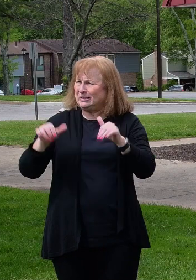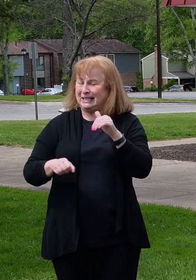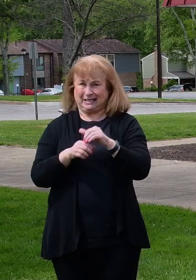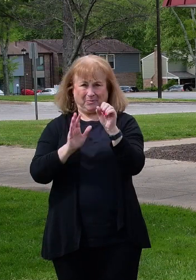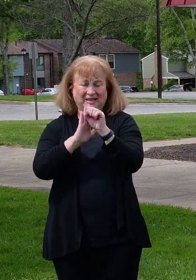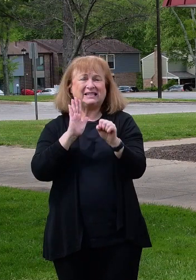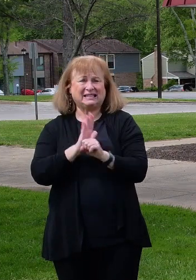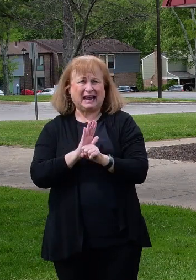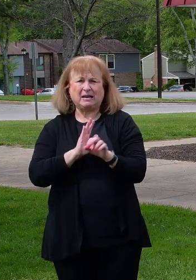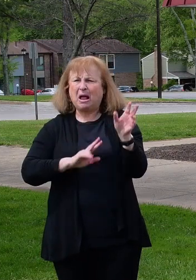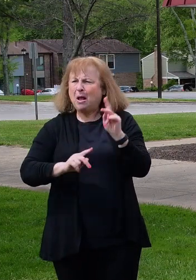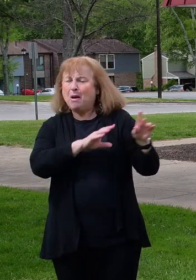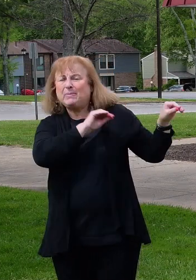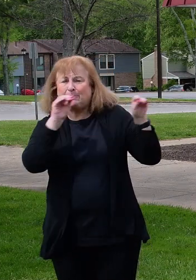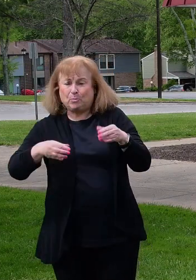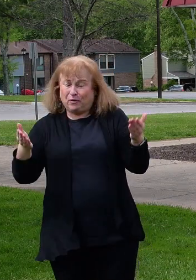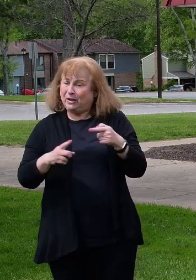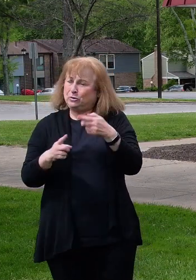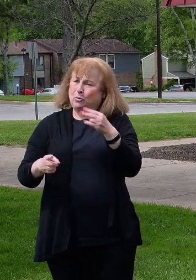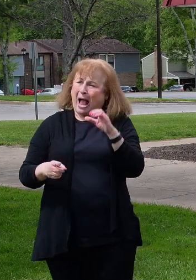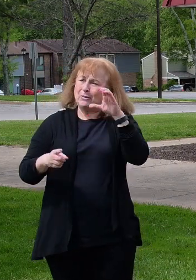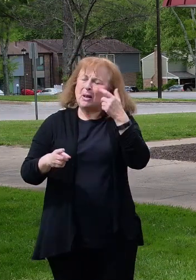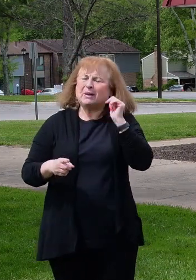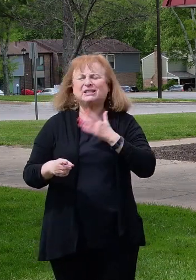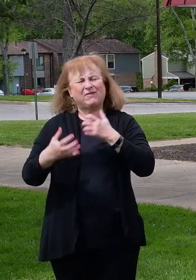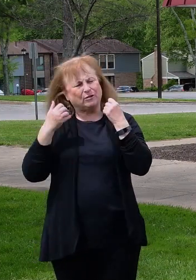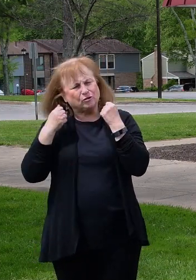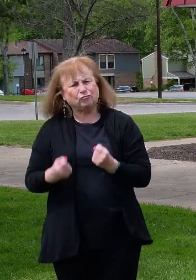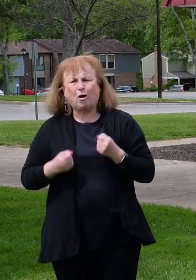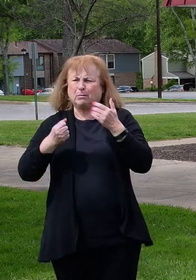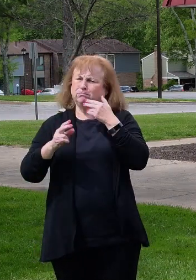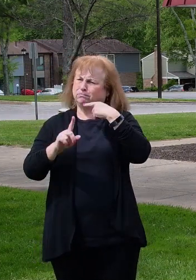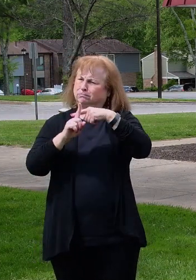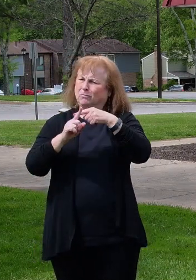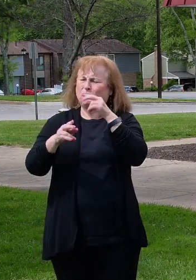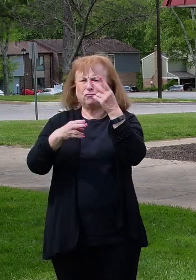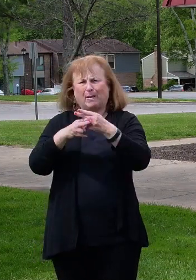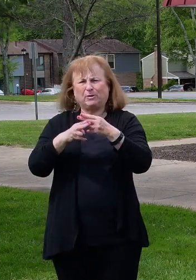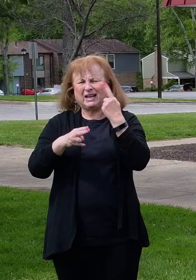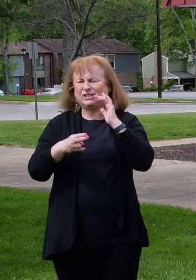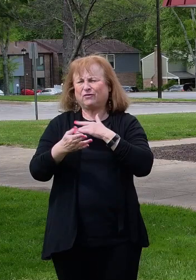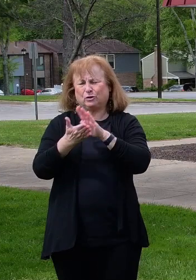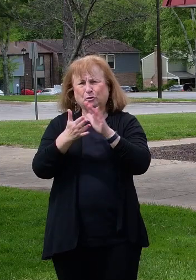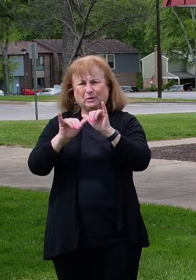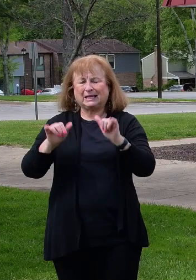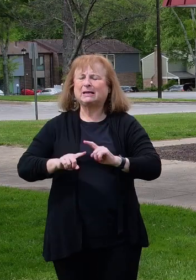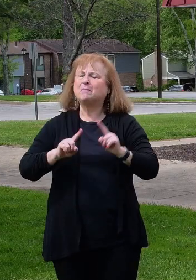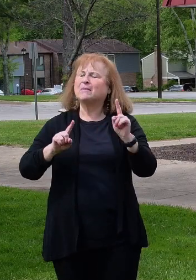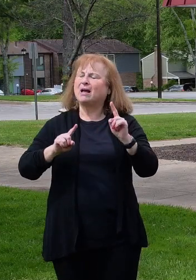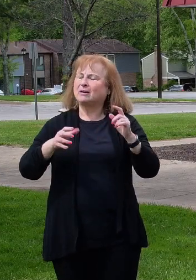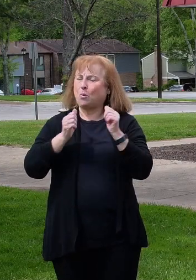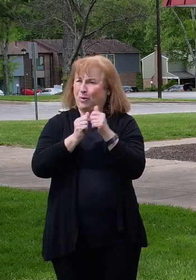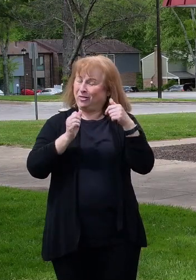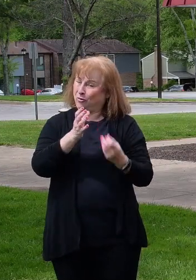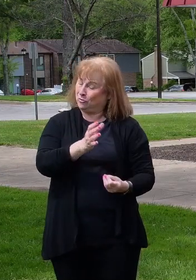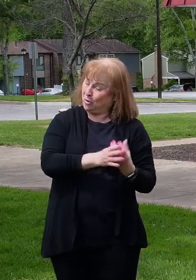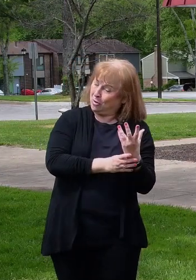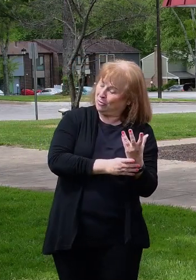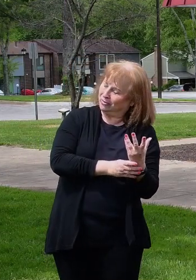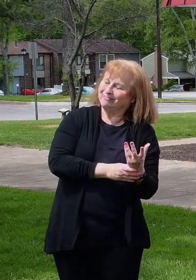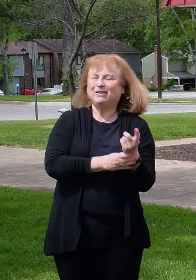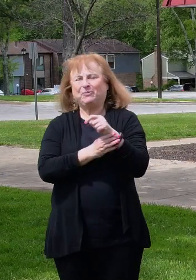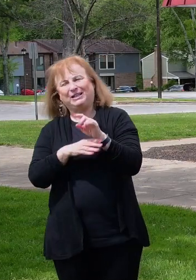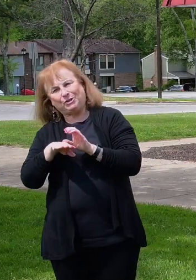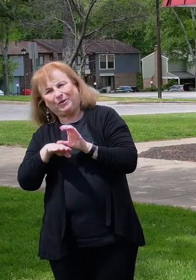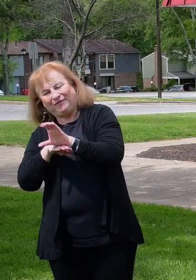state. People moved to Howard County because of our strong reputation for our school system. However, along with this growth comes the need for us